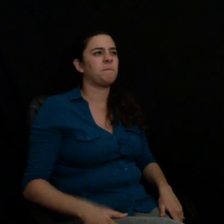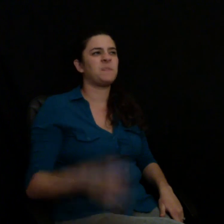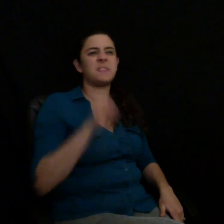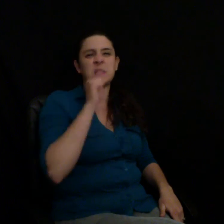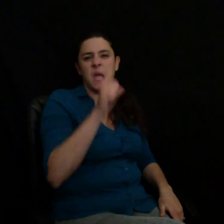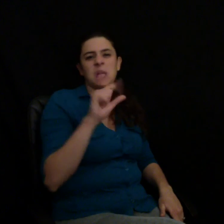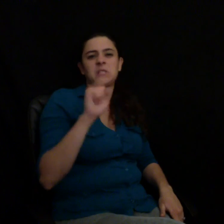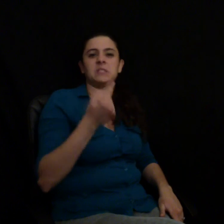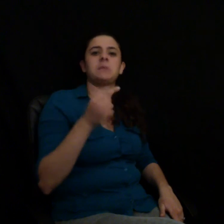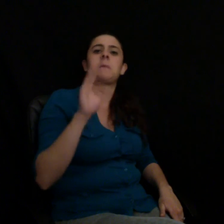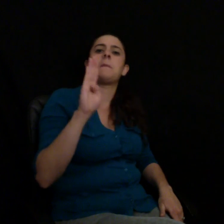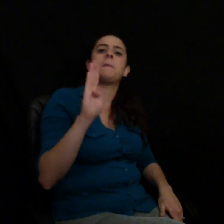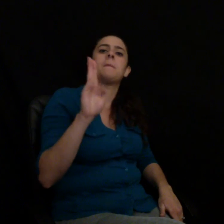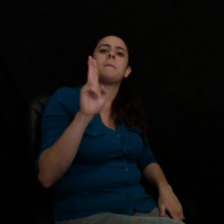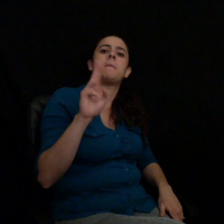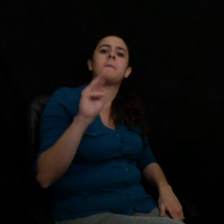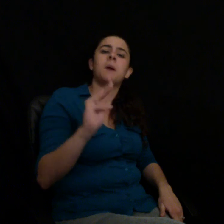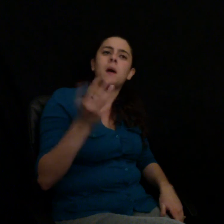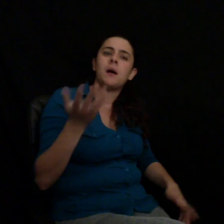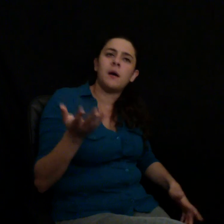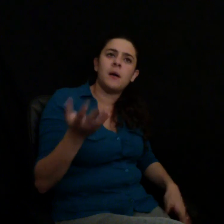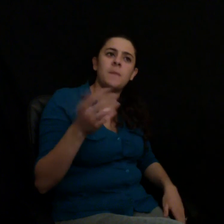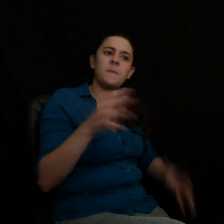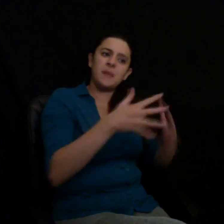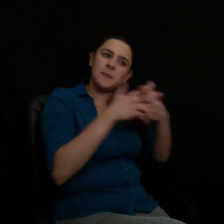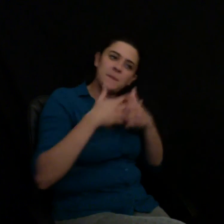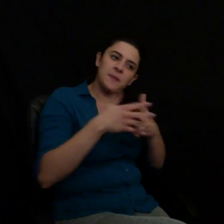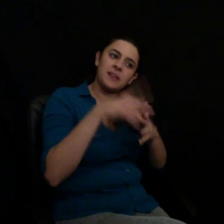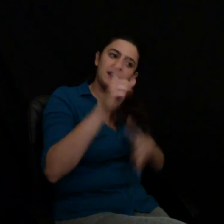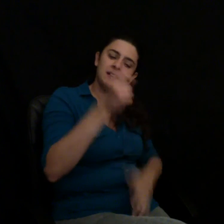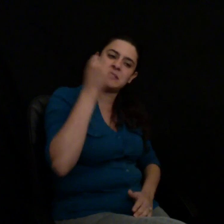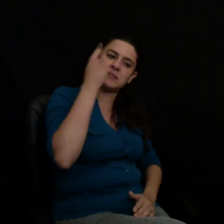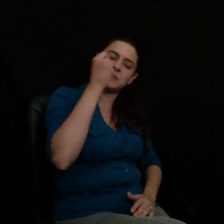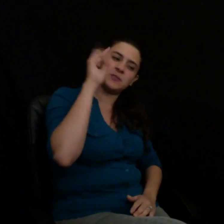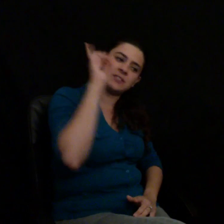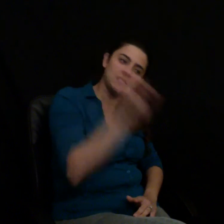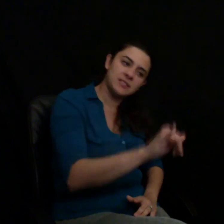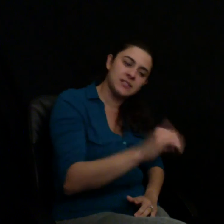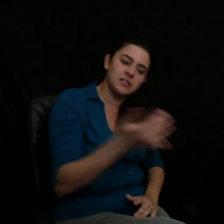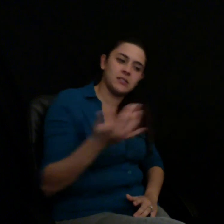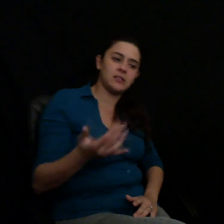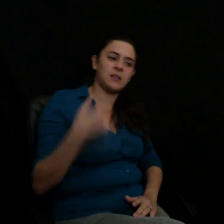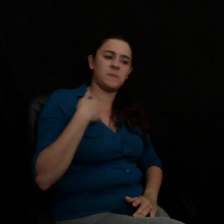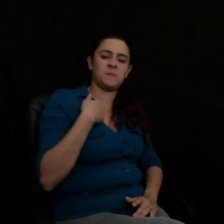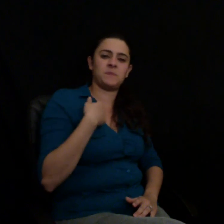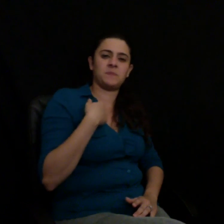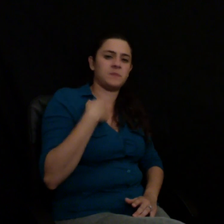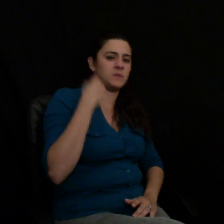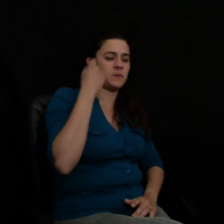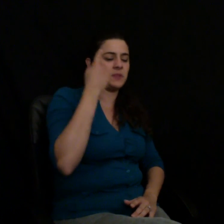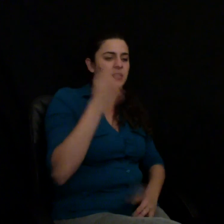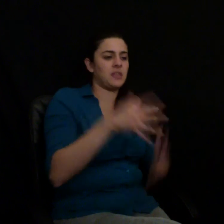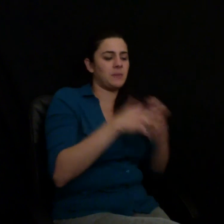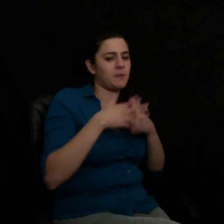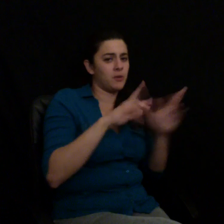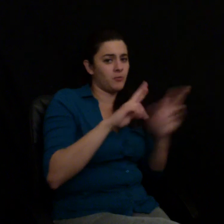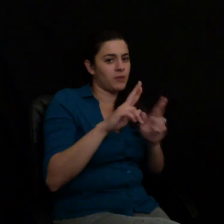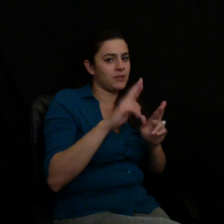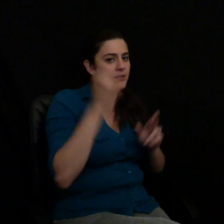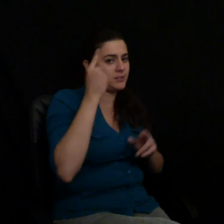and that's what America needs to understand. And I don't think America is really ready for it. If you want to stay in touch with Huck,